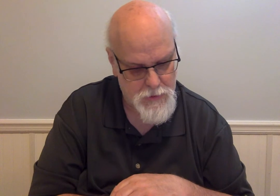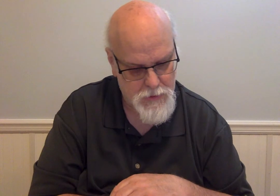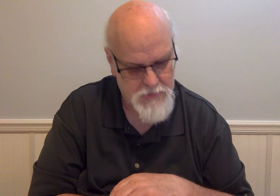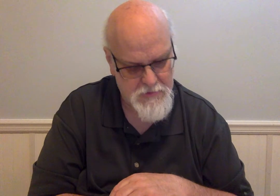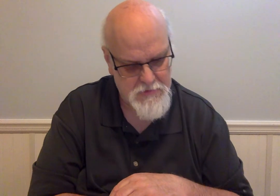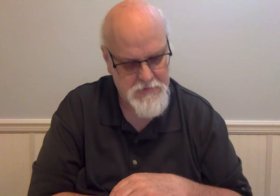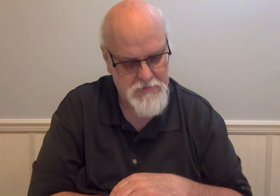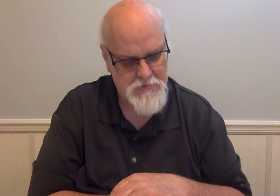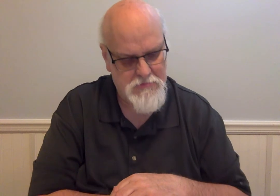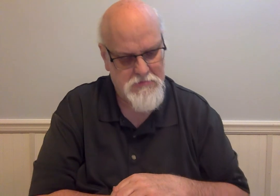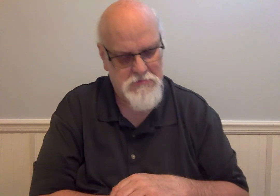move.